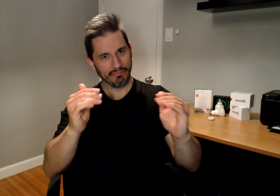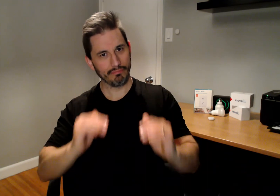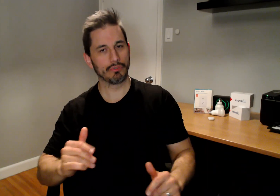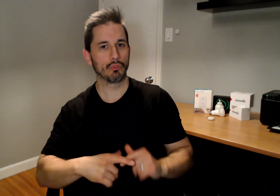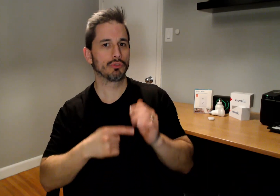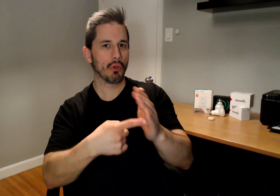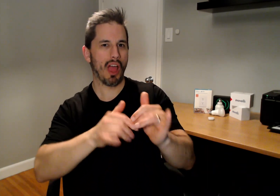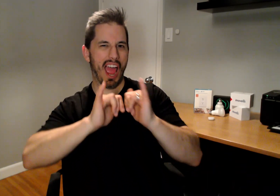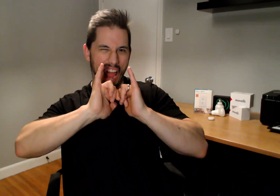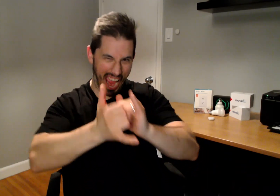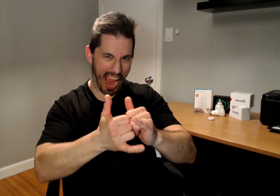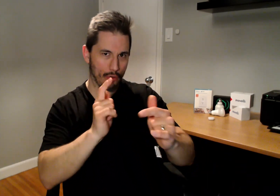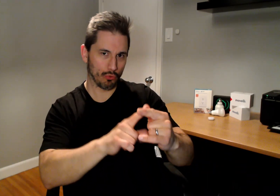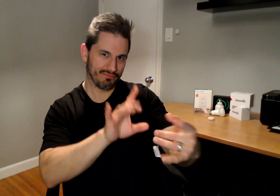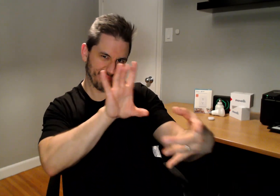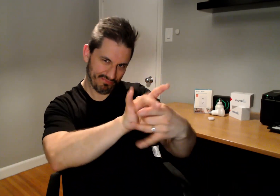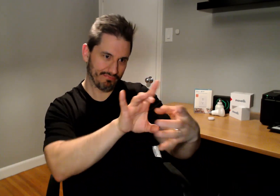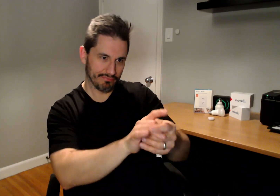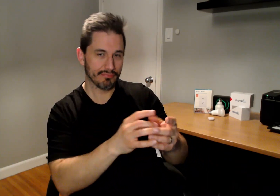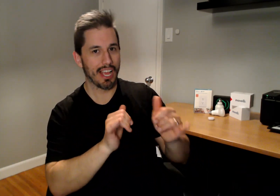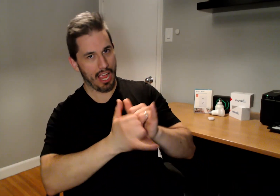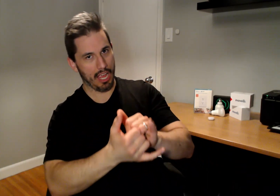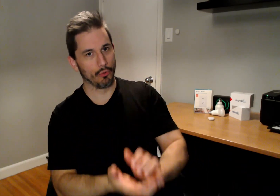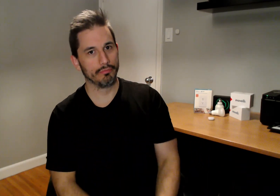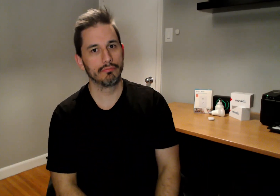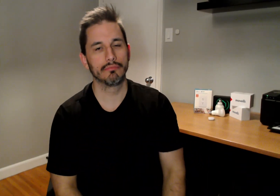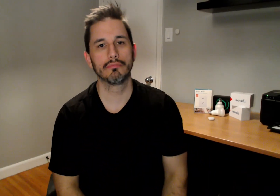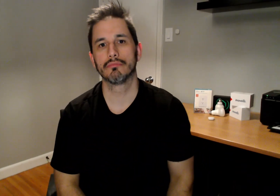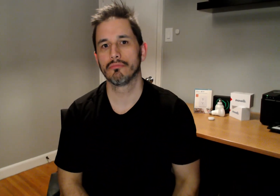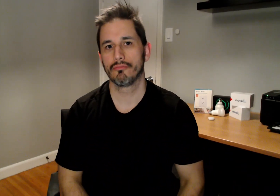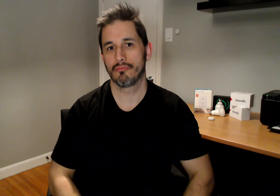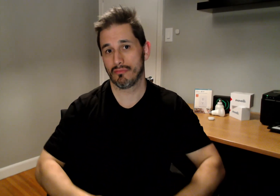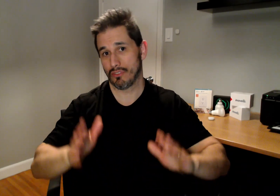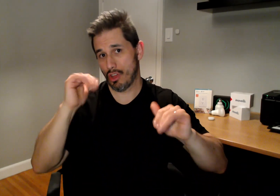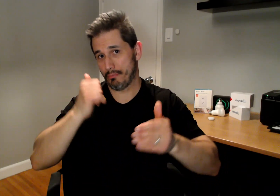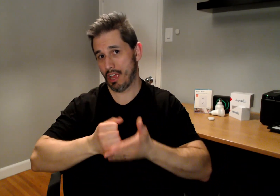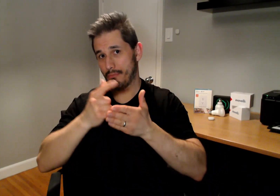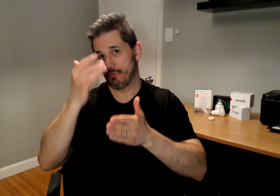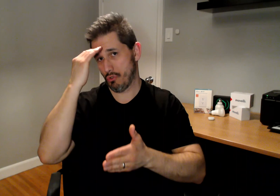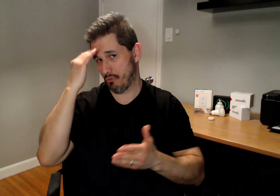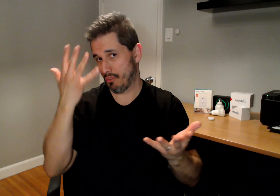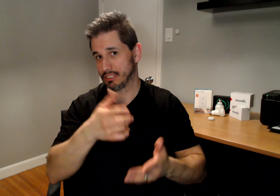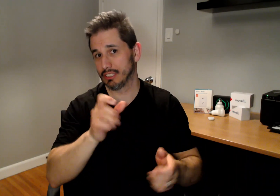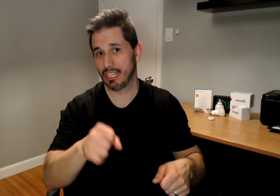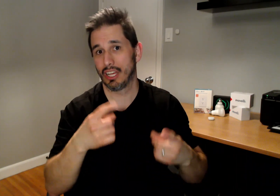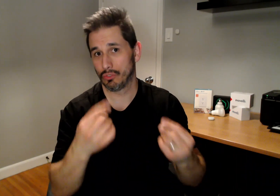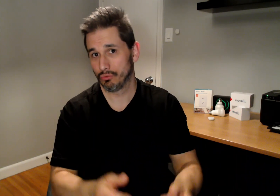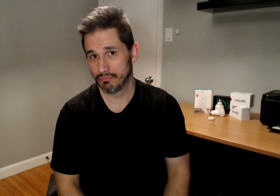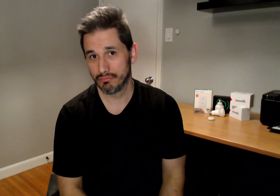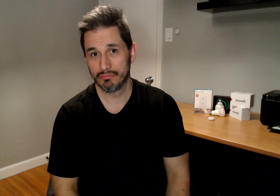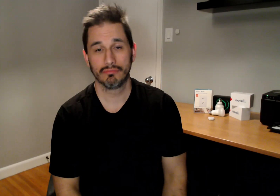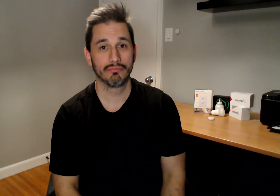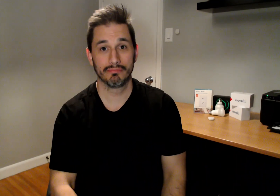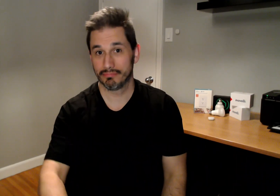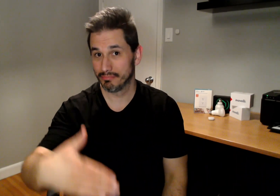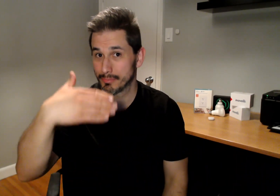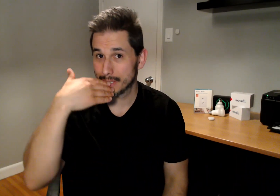make another vlog soon showing how to connect everything to this smart switch. So I hope that gives you a better idea of